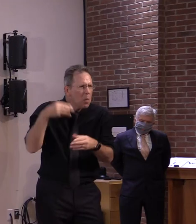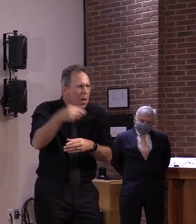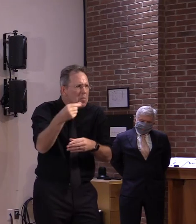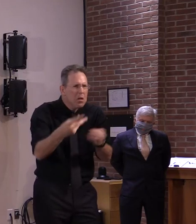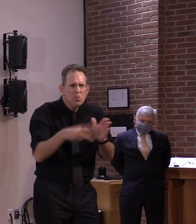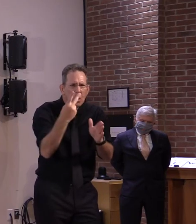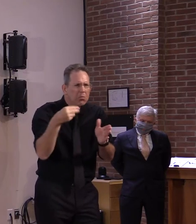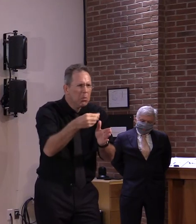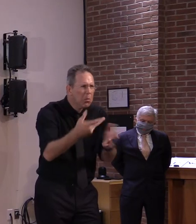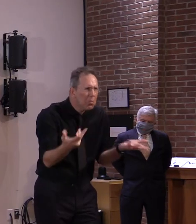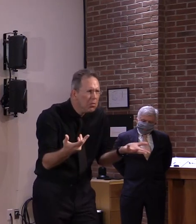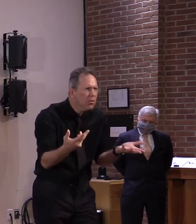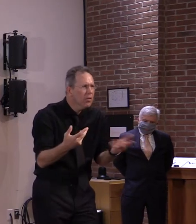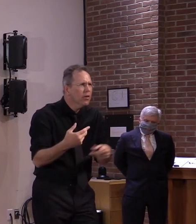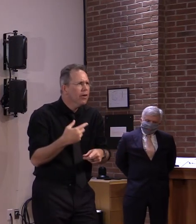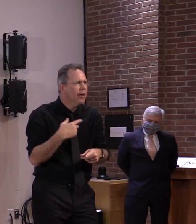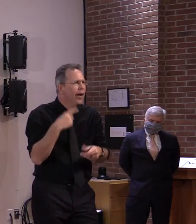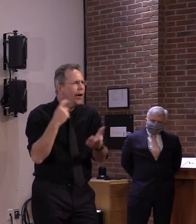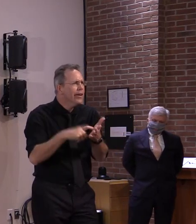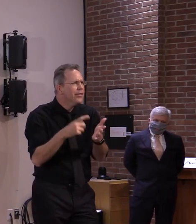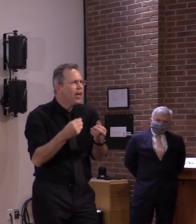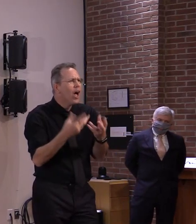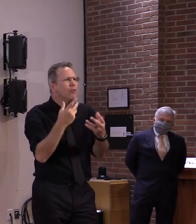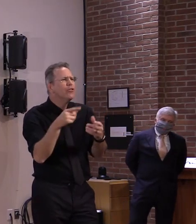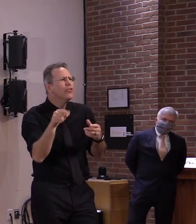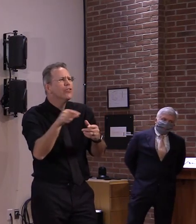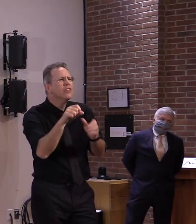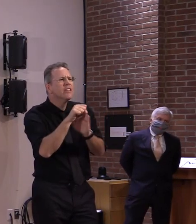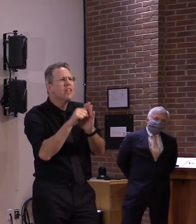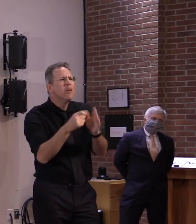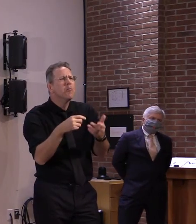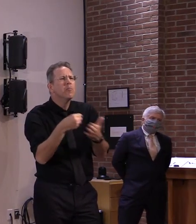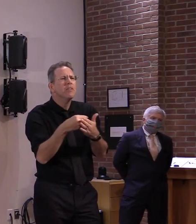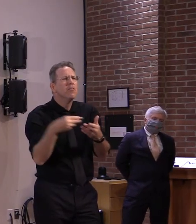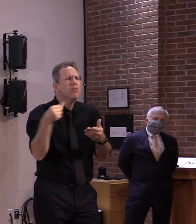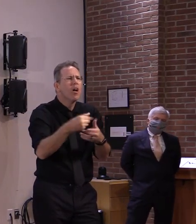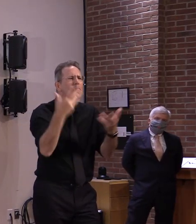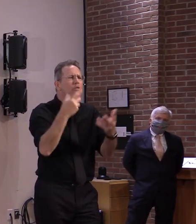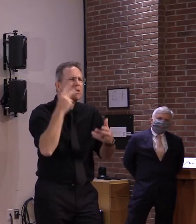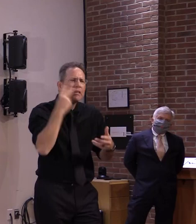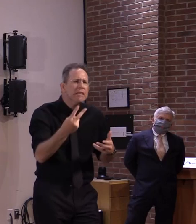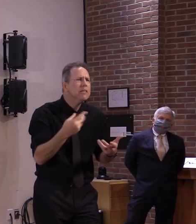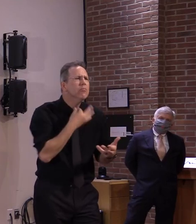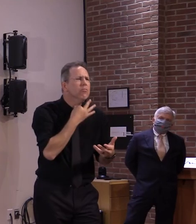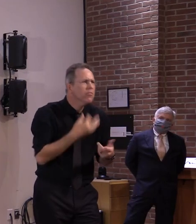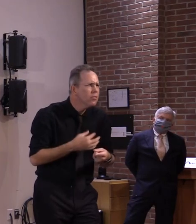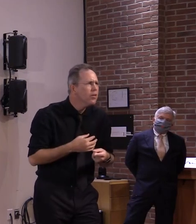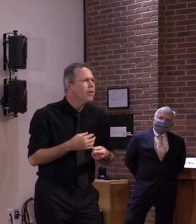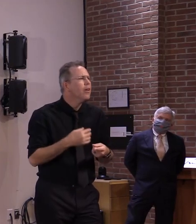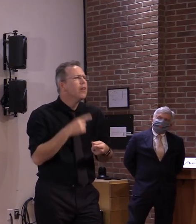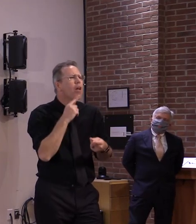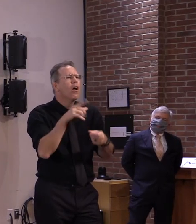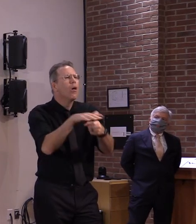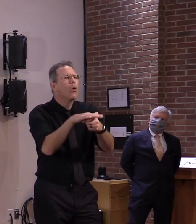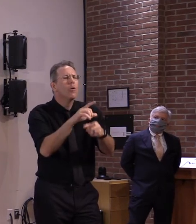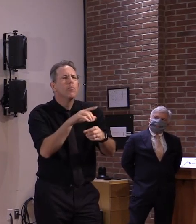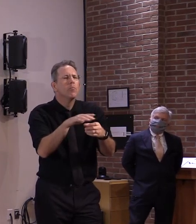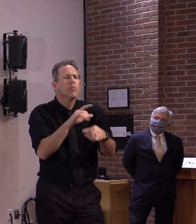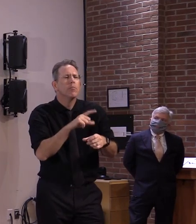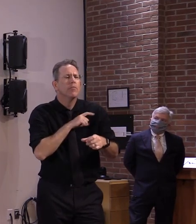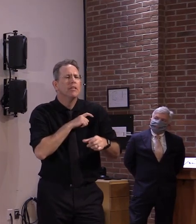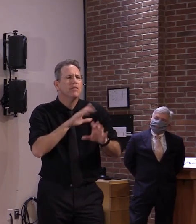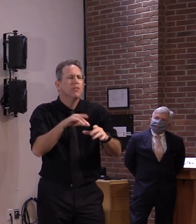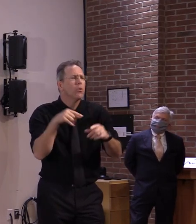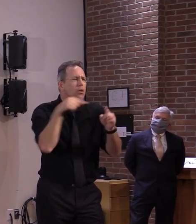have to spend to cover those towns where taxpayers have taken on paying for their own law enforcement? And if this new expense pushes select boards